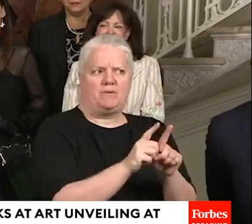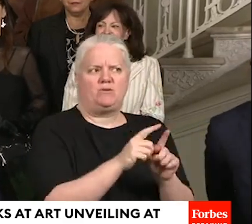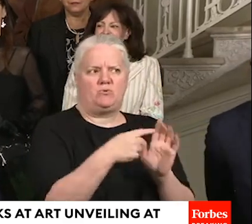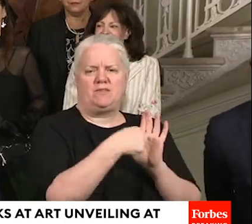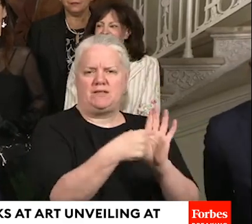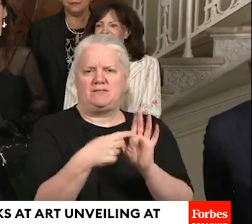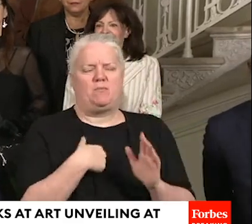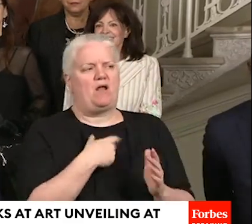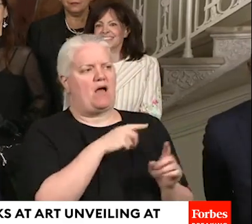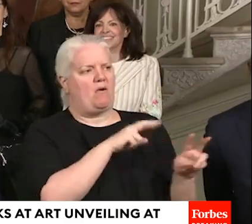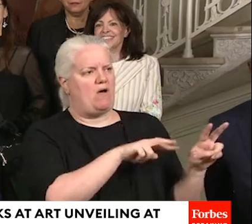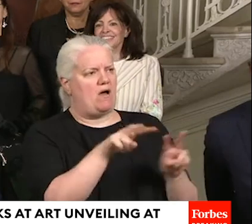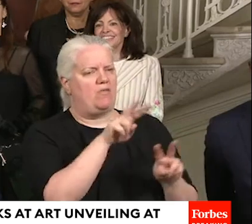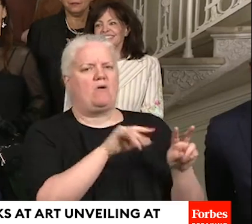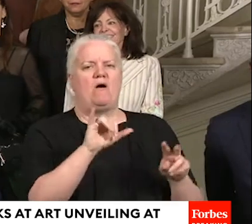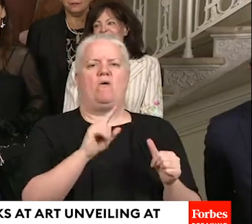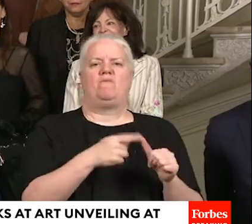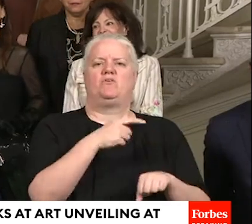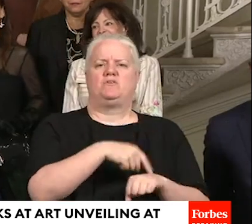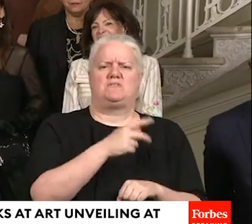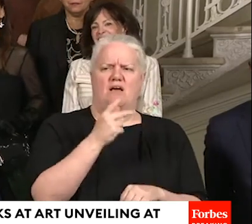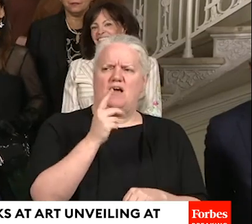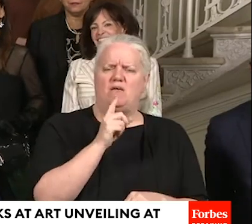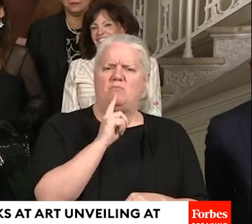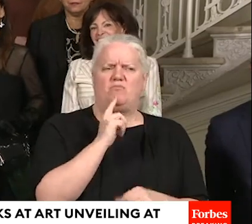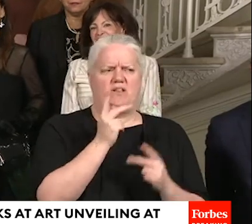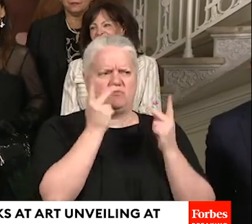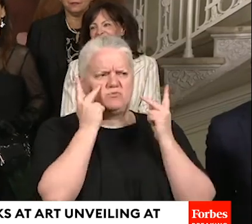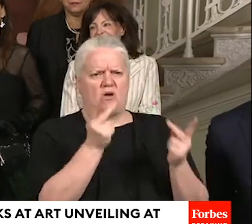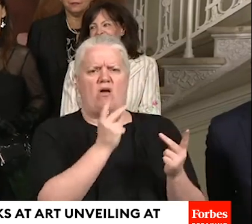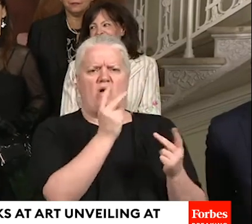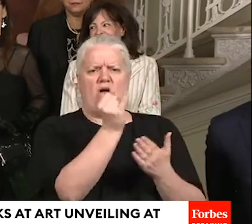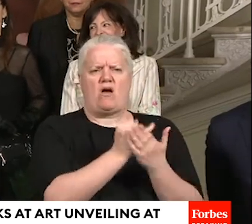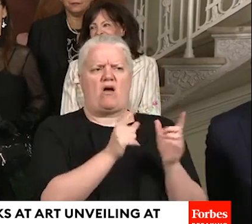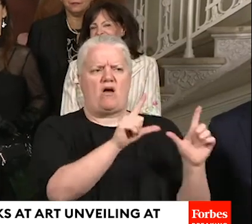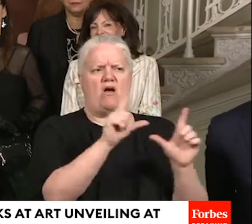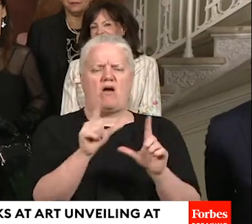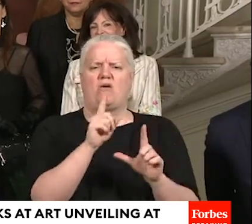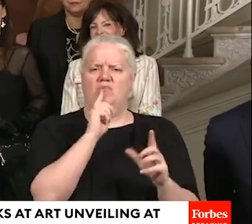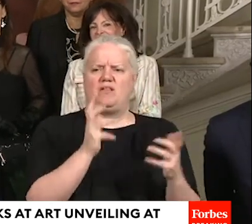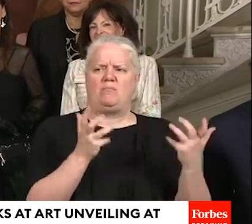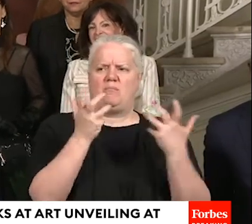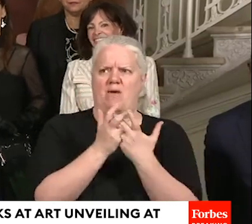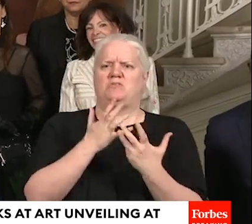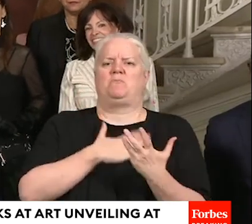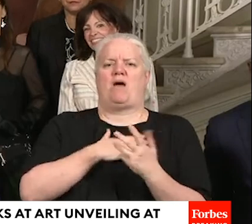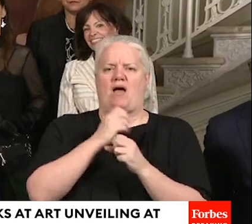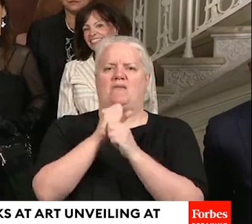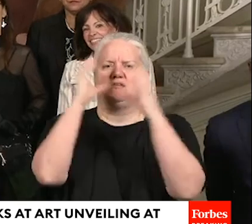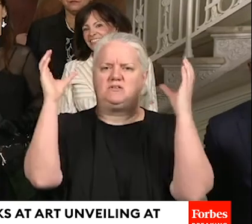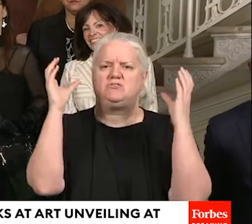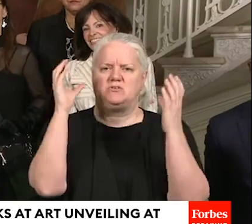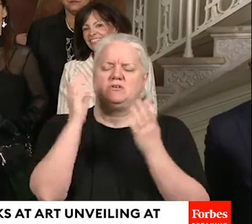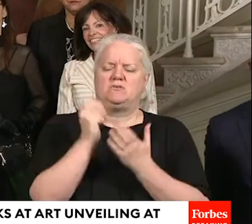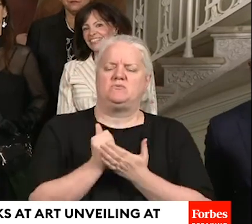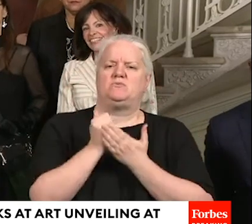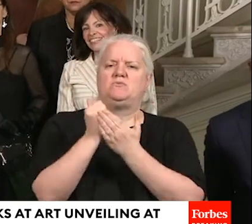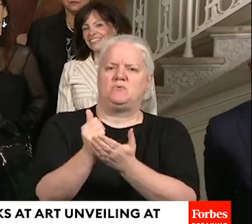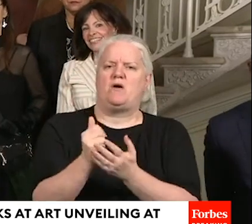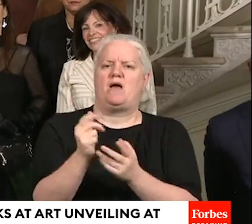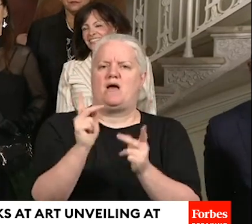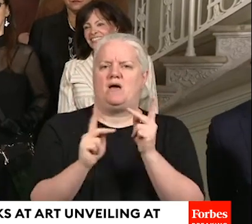through for the first time. And it really personified what my vision was to help those